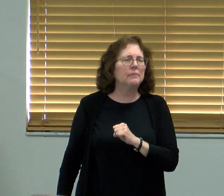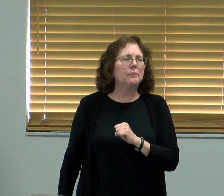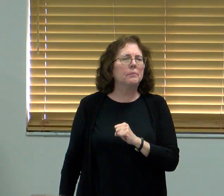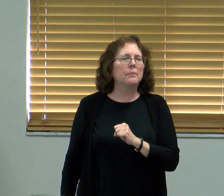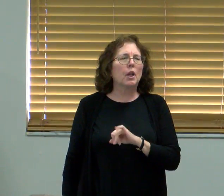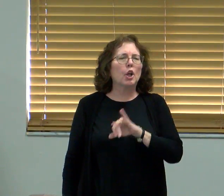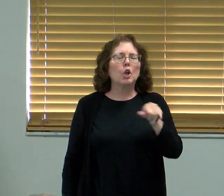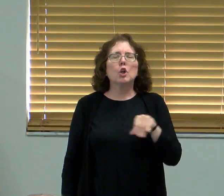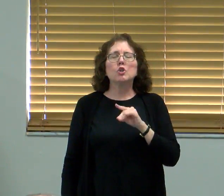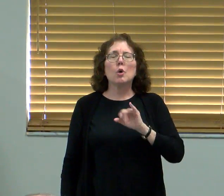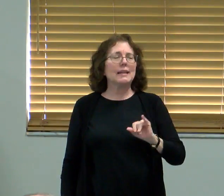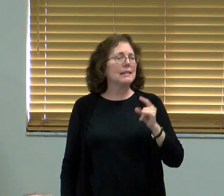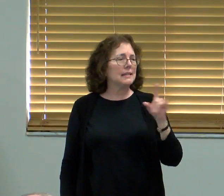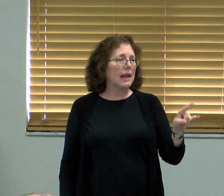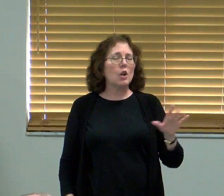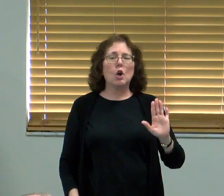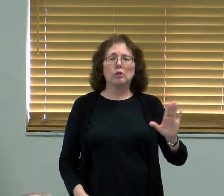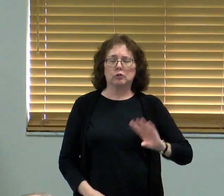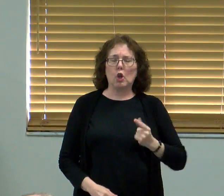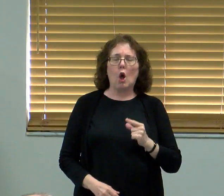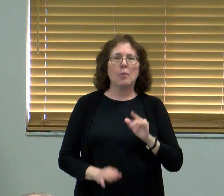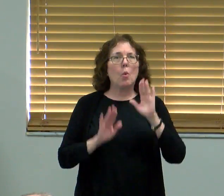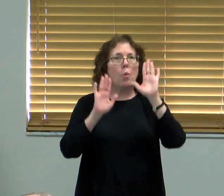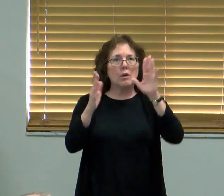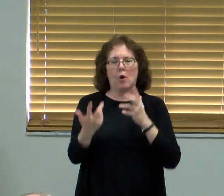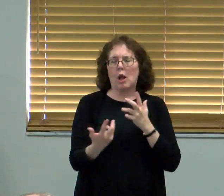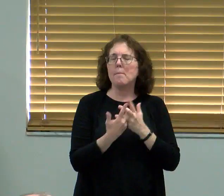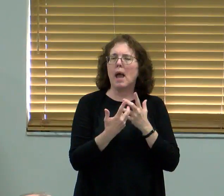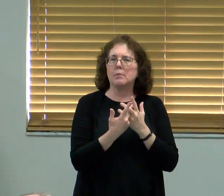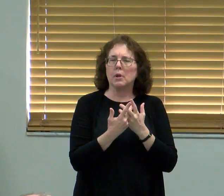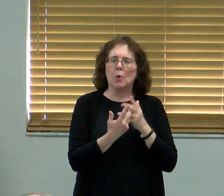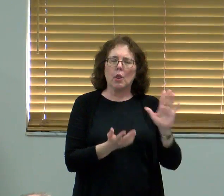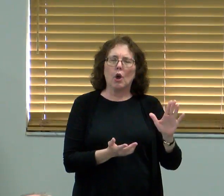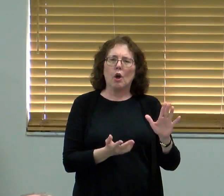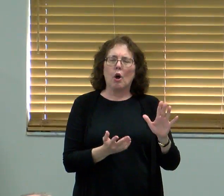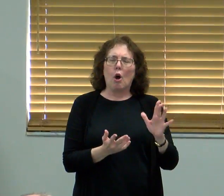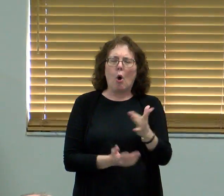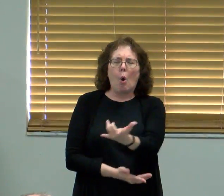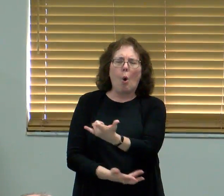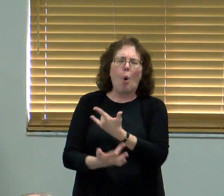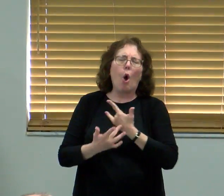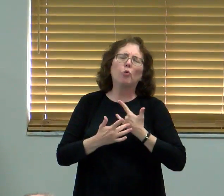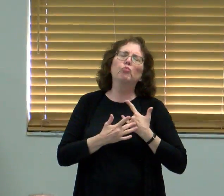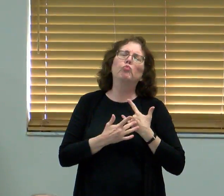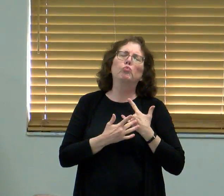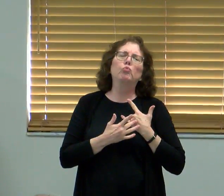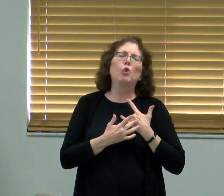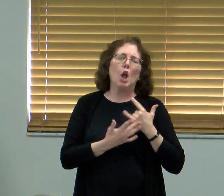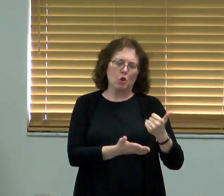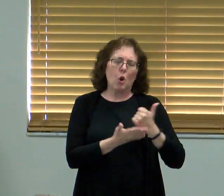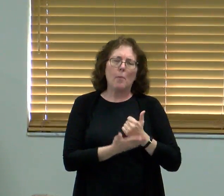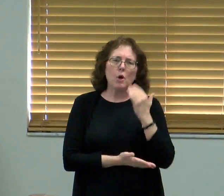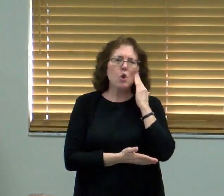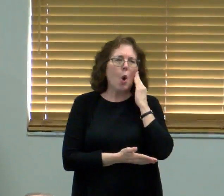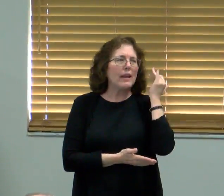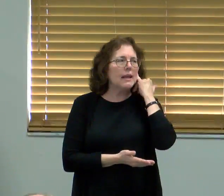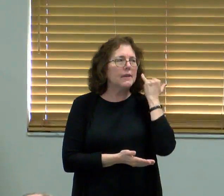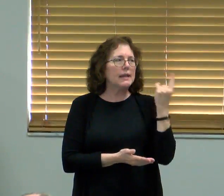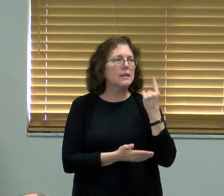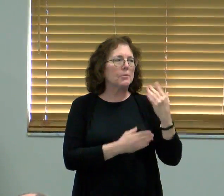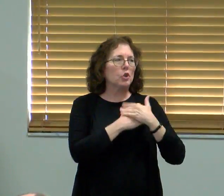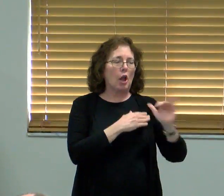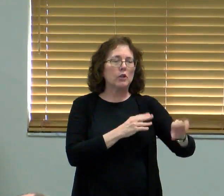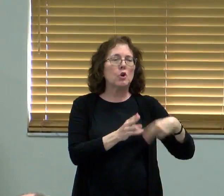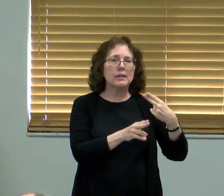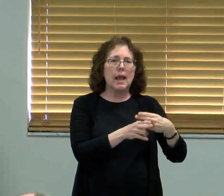Jody says that Blanca will be a wonderful companion with her ever so loving heart. She will help Jody to know when someone is calling her name